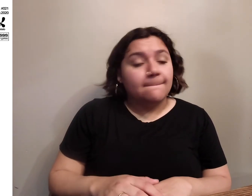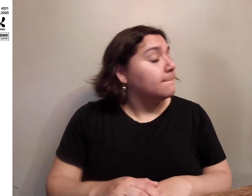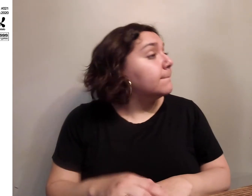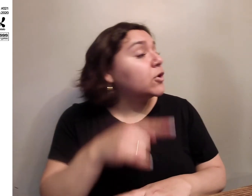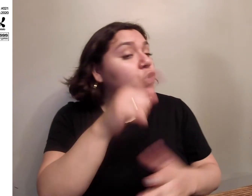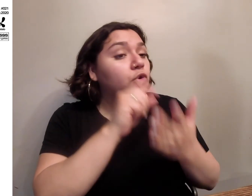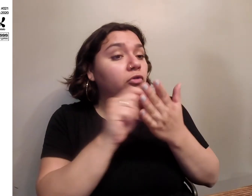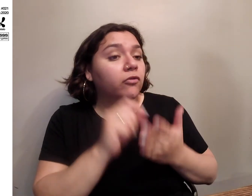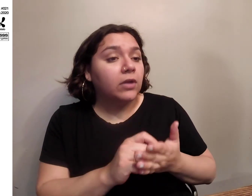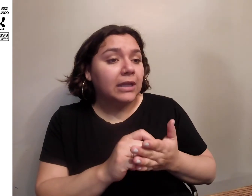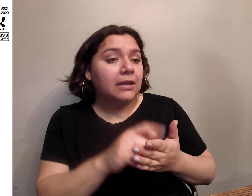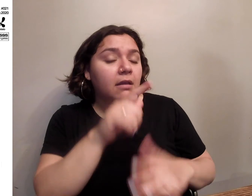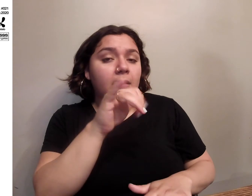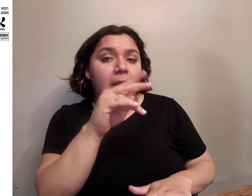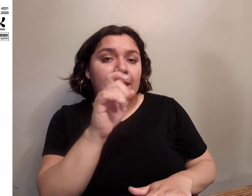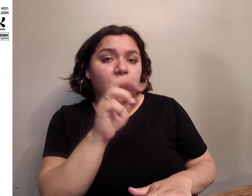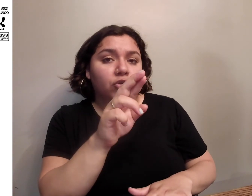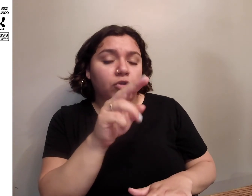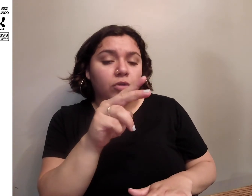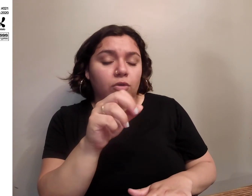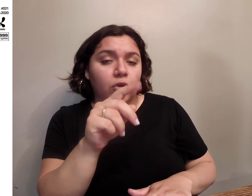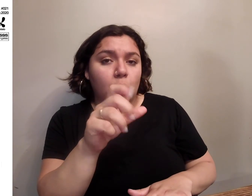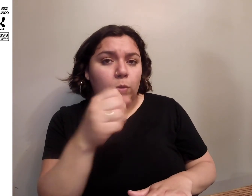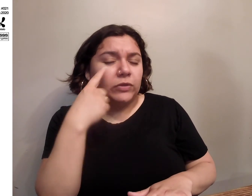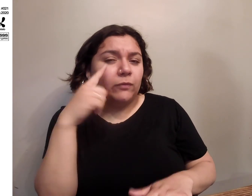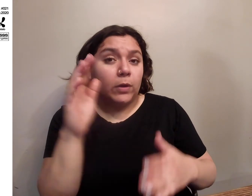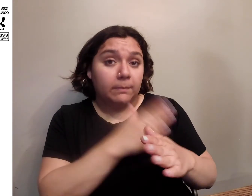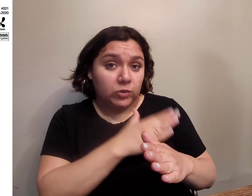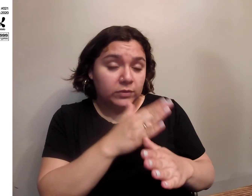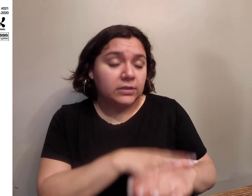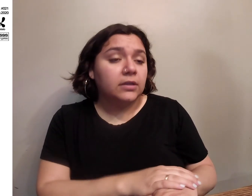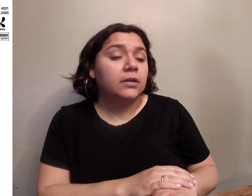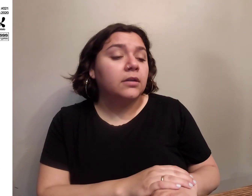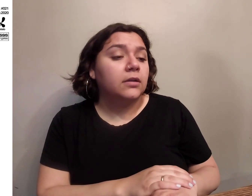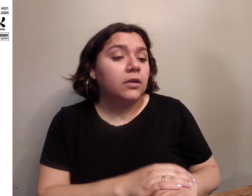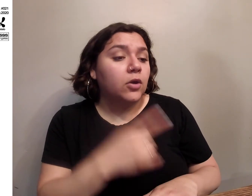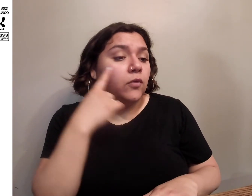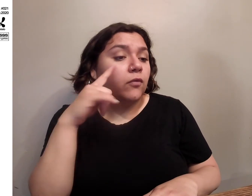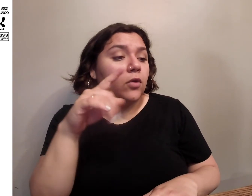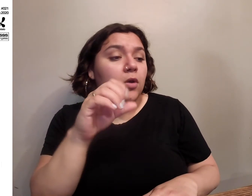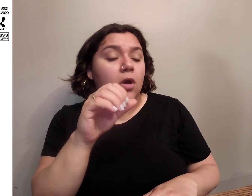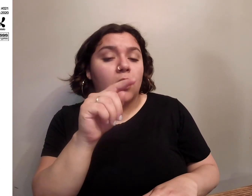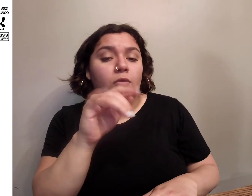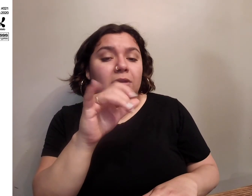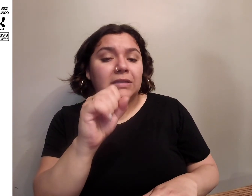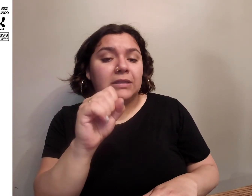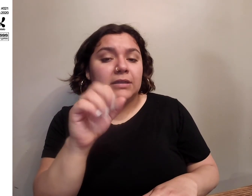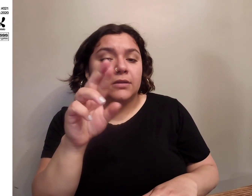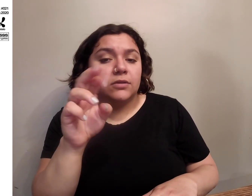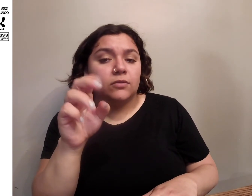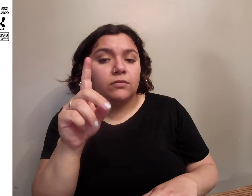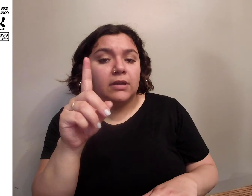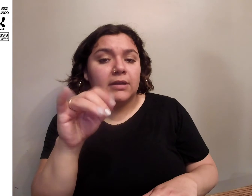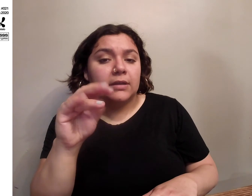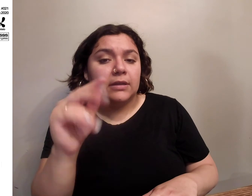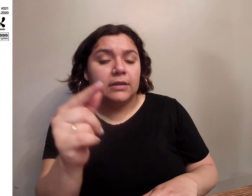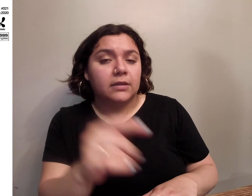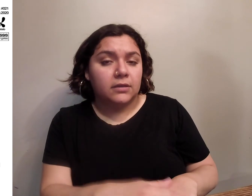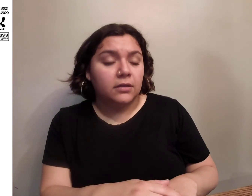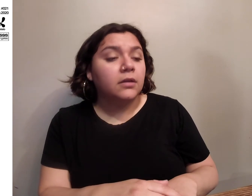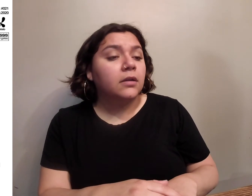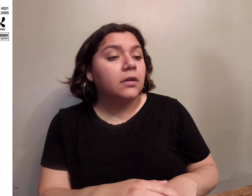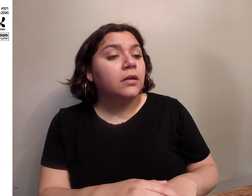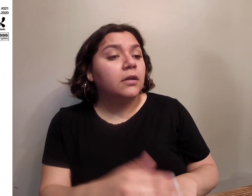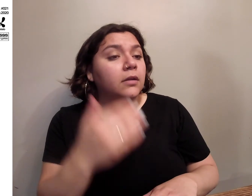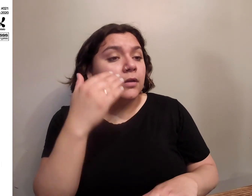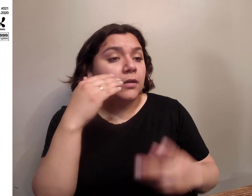You've written liner notes for music to Otis Redding. You won a prize for it.